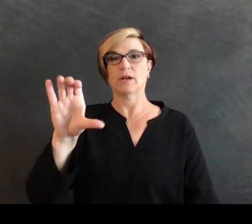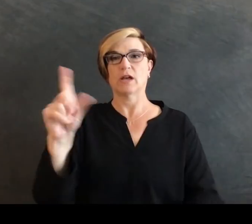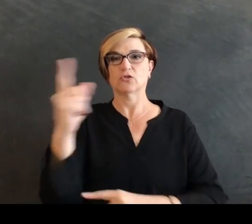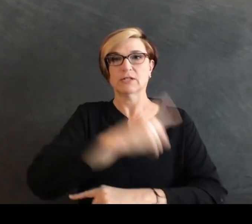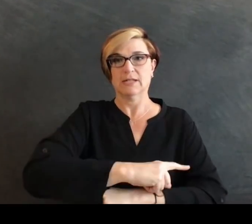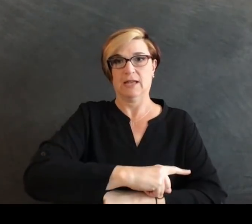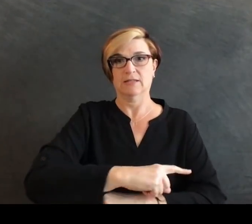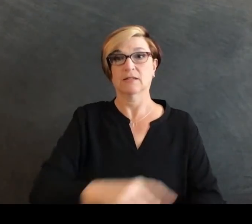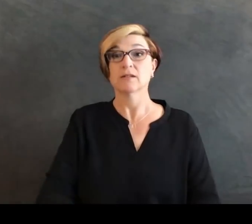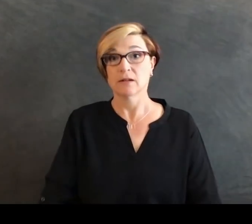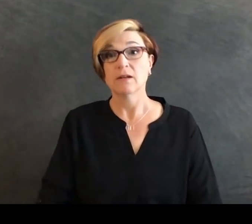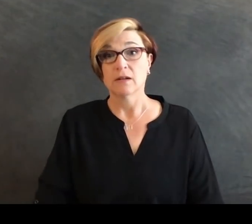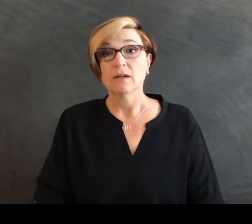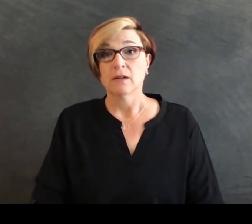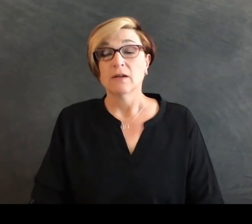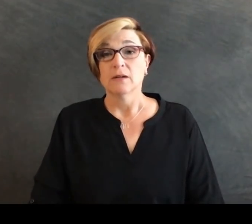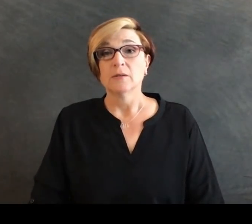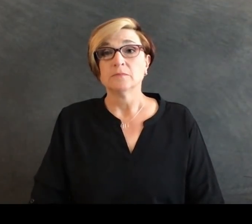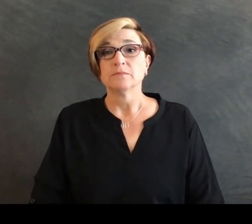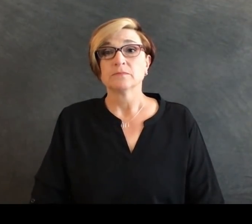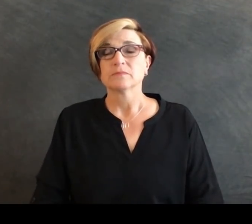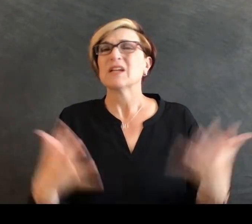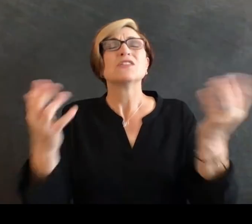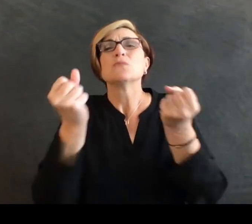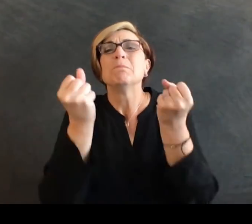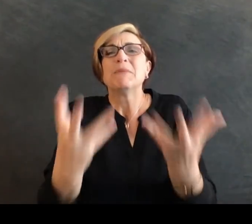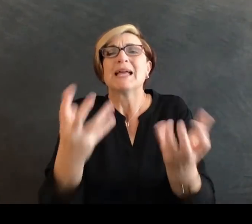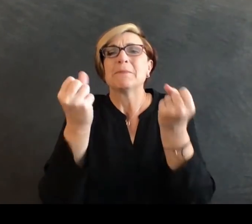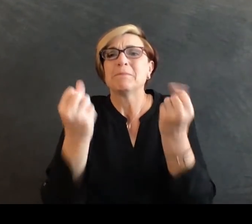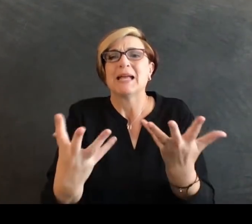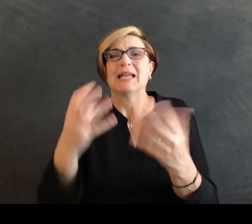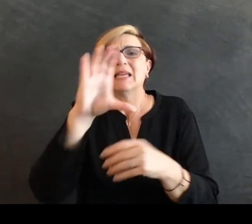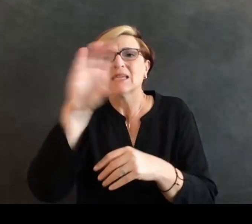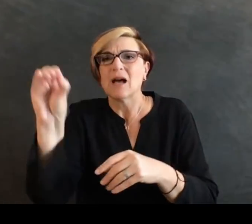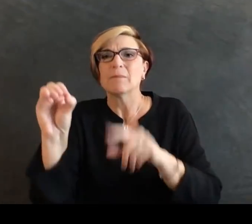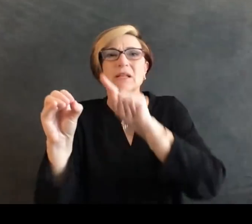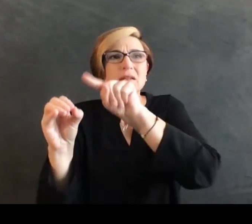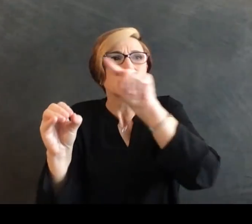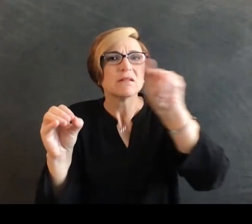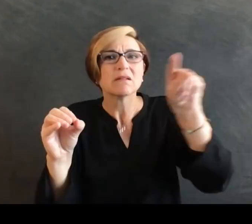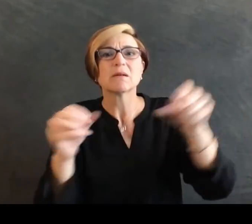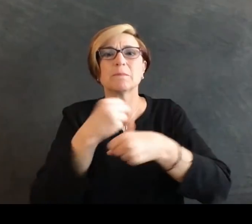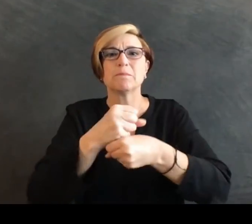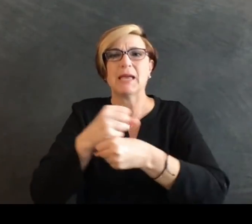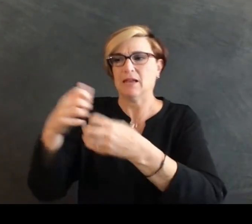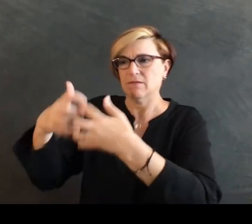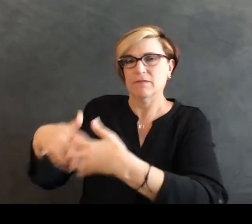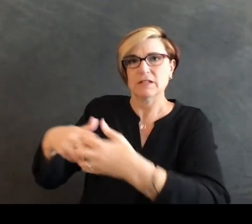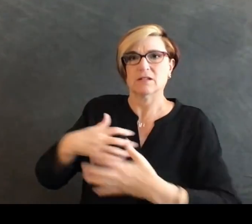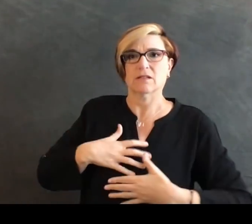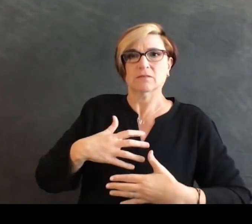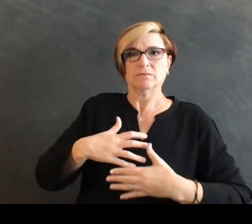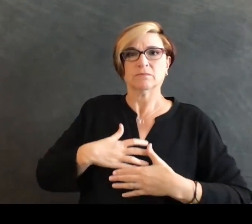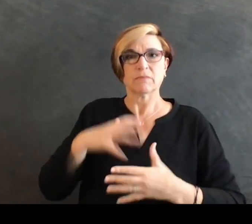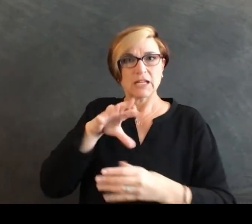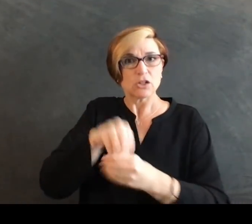have other companies that are doing ventilators, including General Motors. But